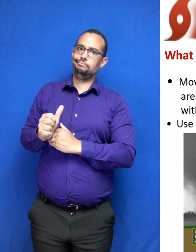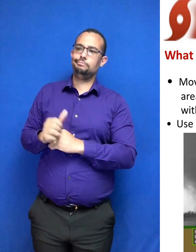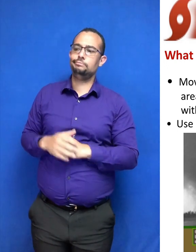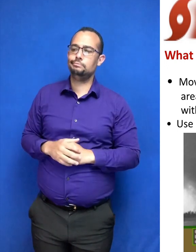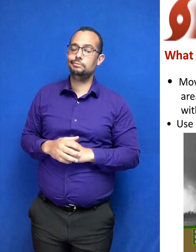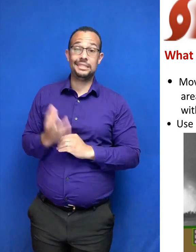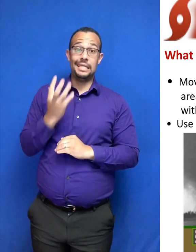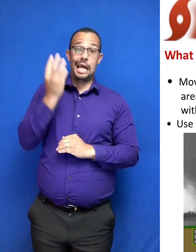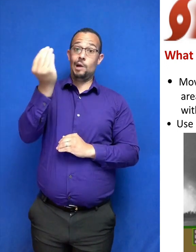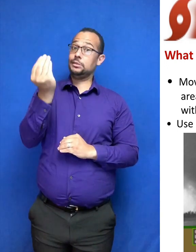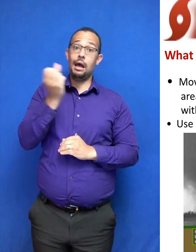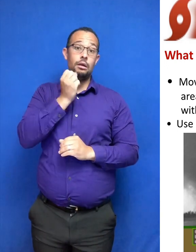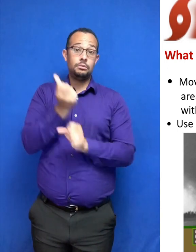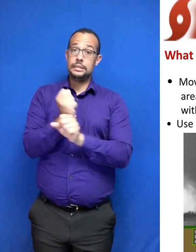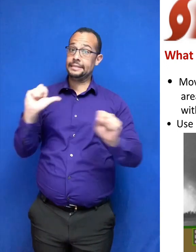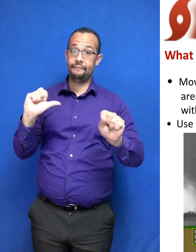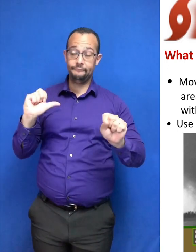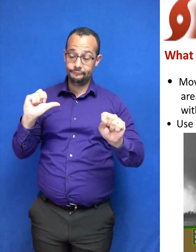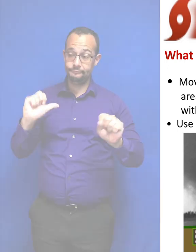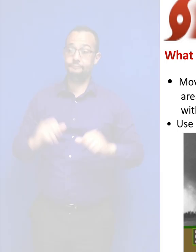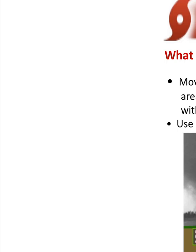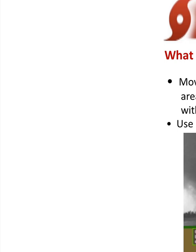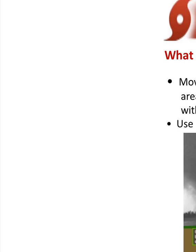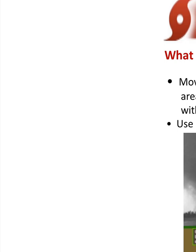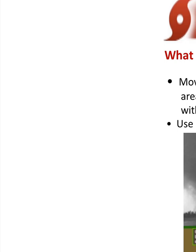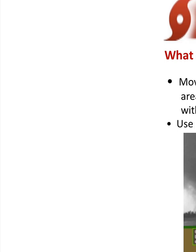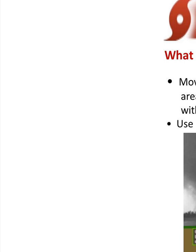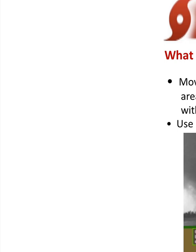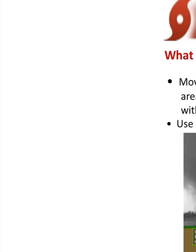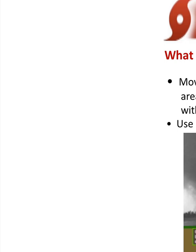No outside place is safe for a tornado.